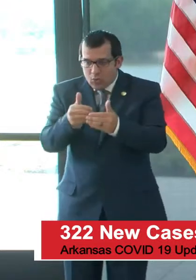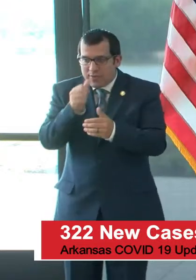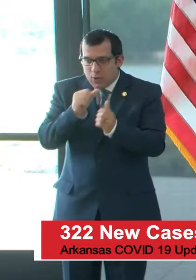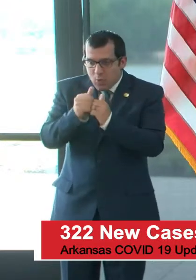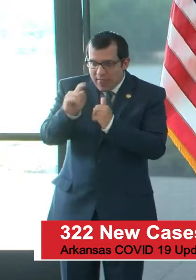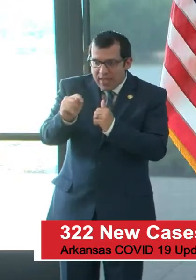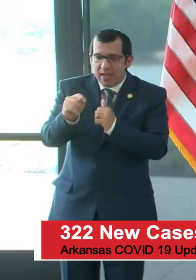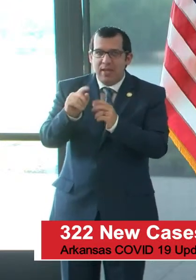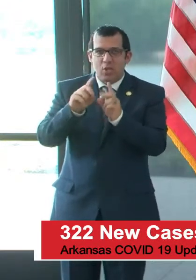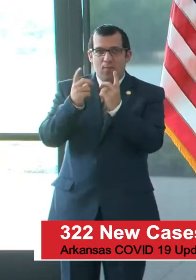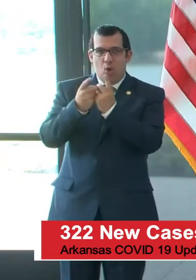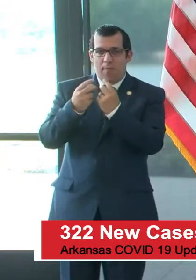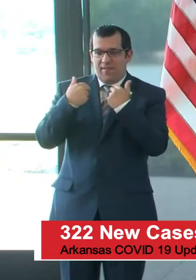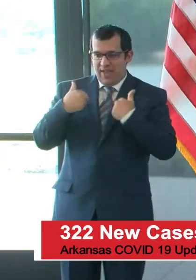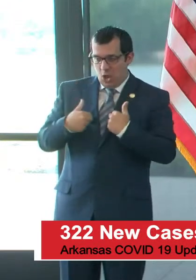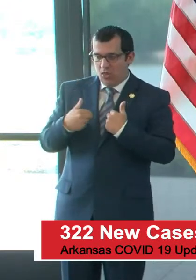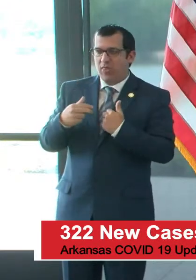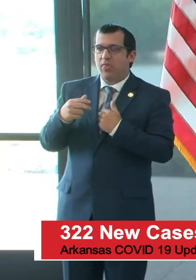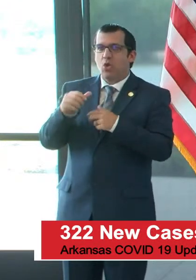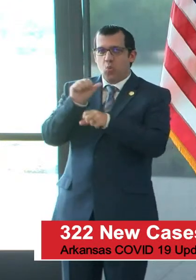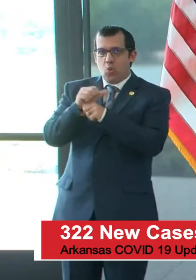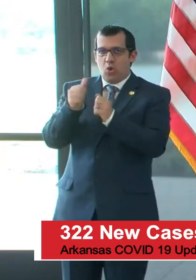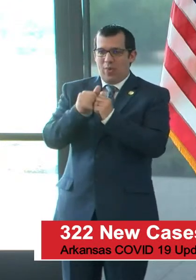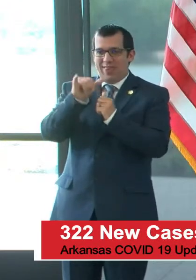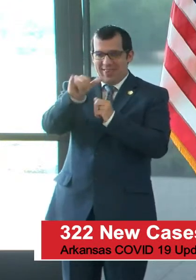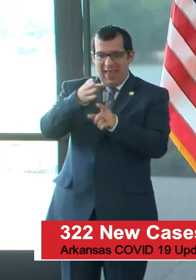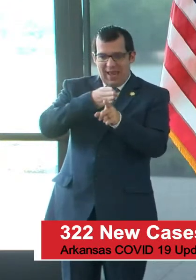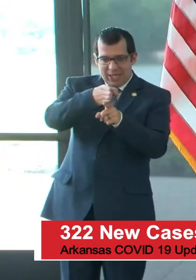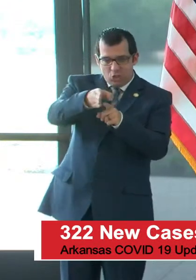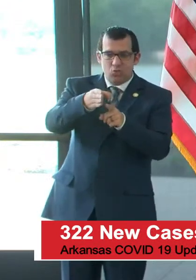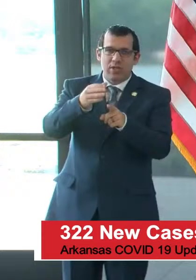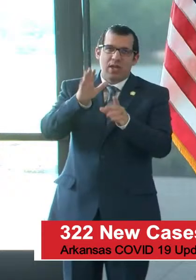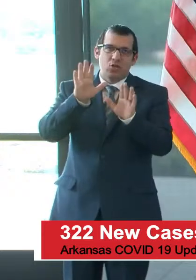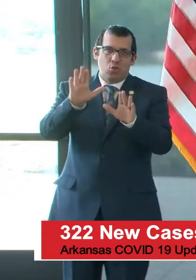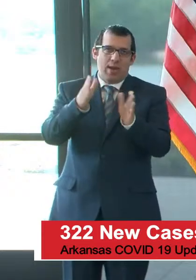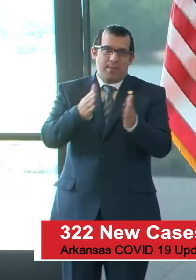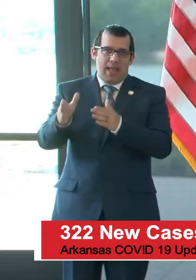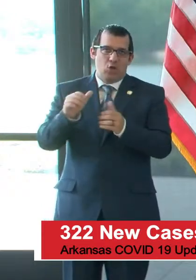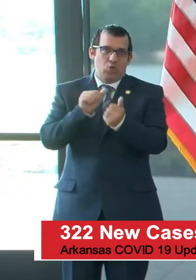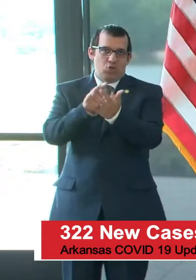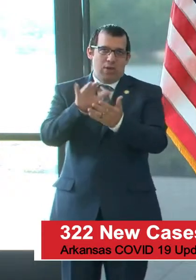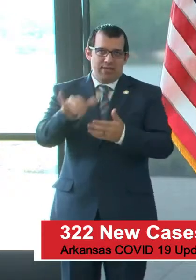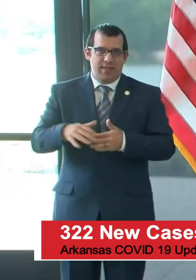Health, we're working with the industry, has a very good plan to address that.